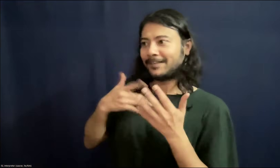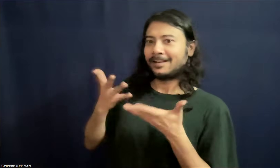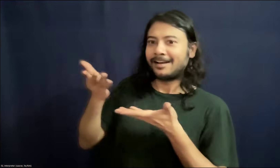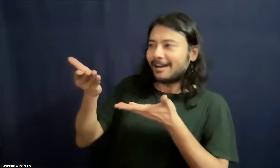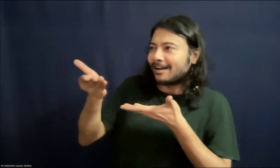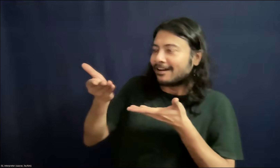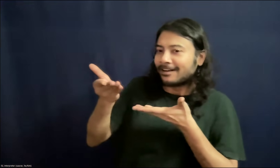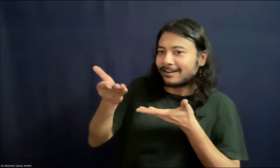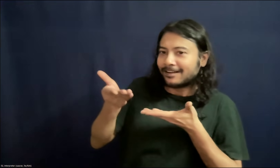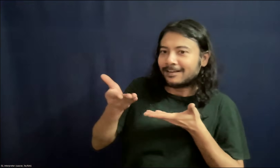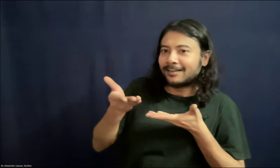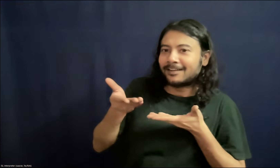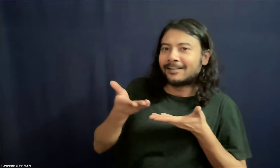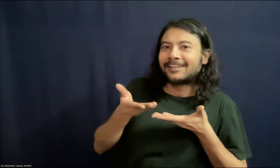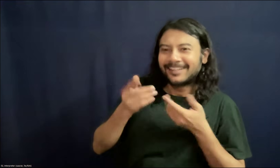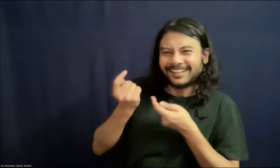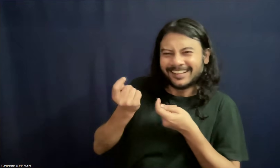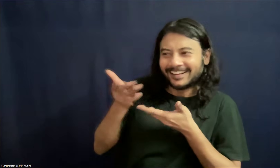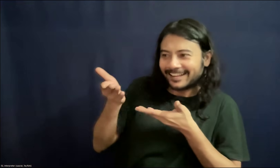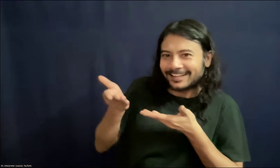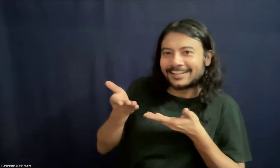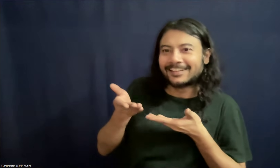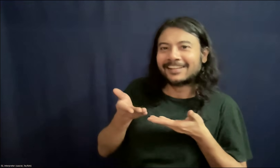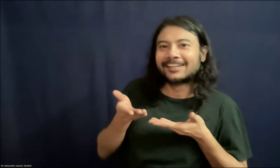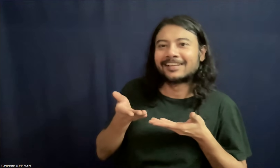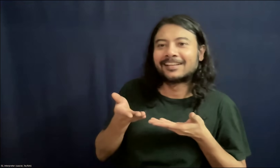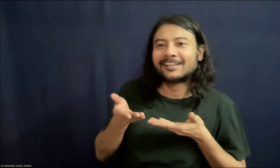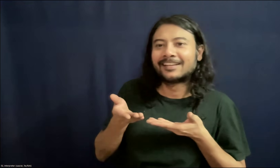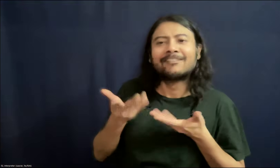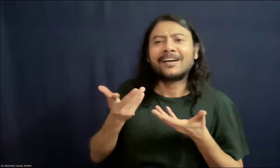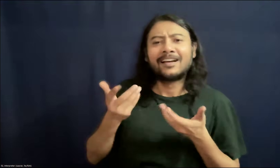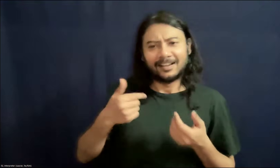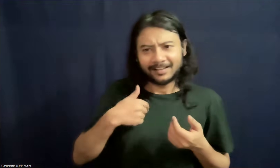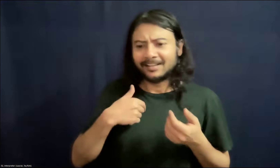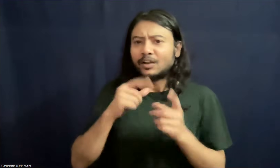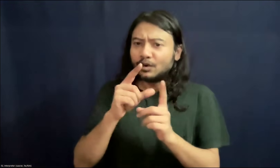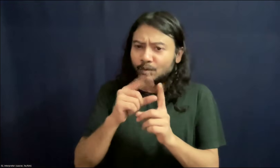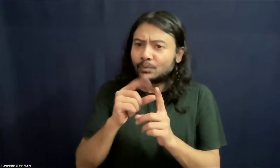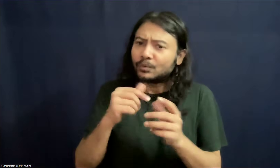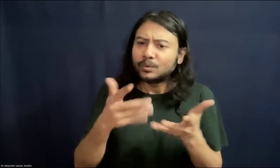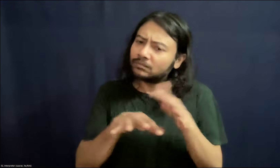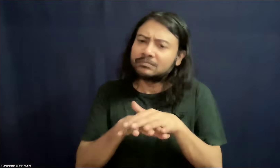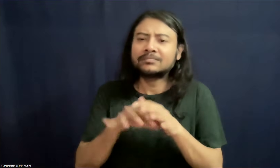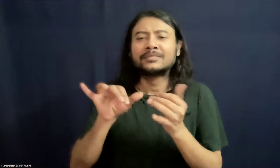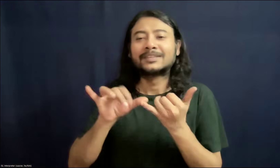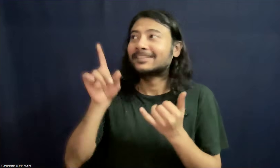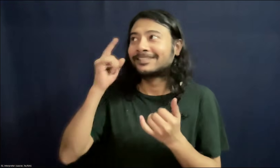we do in our life, we think that yes, this is what happiness of Krishna.